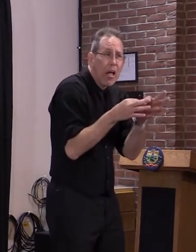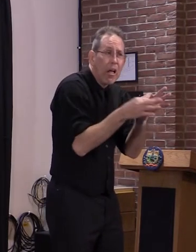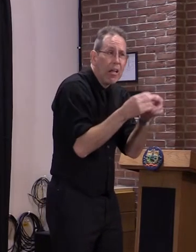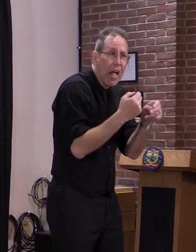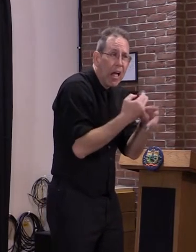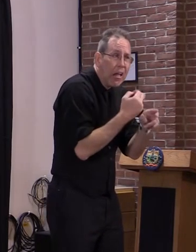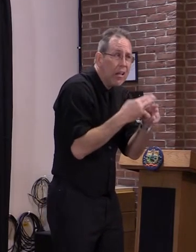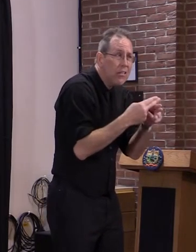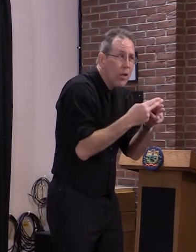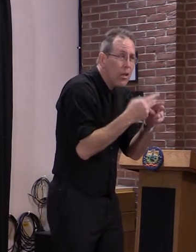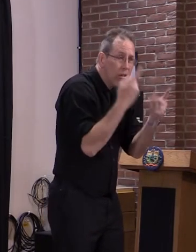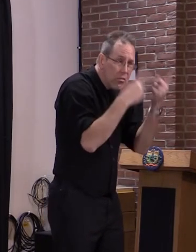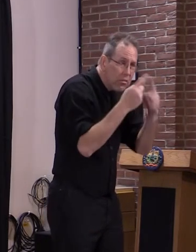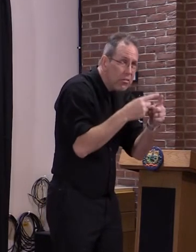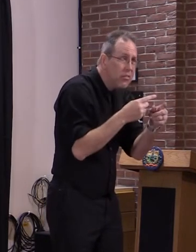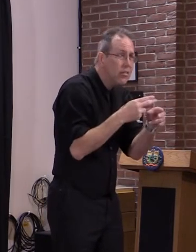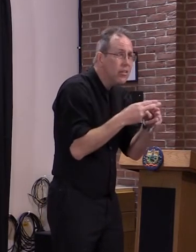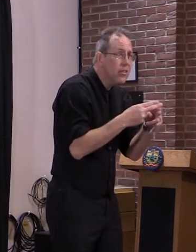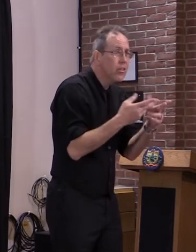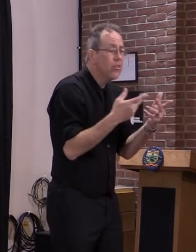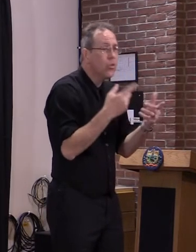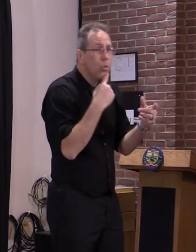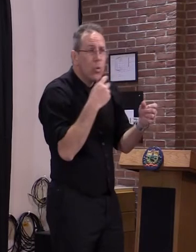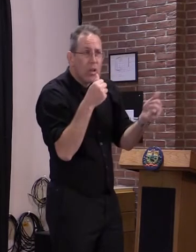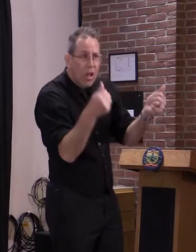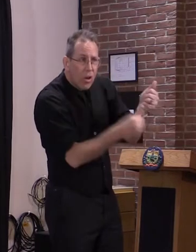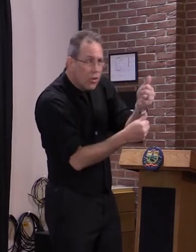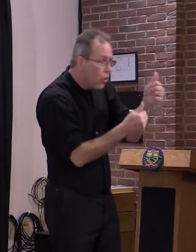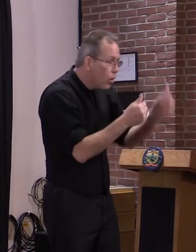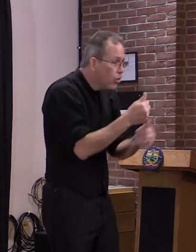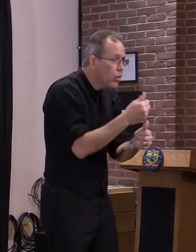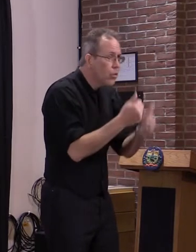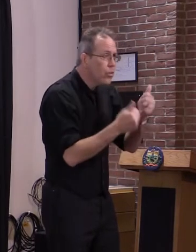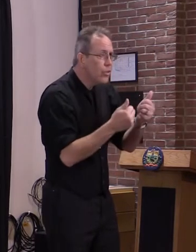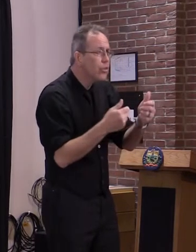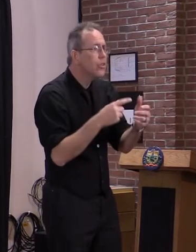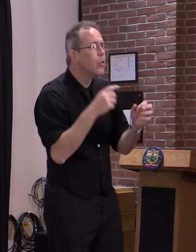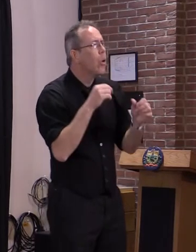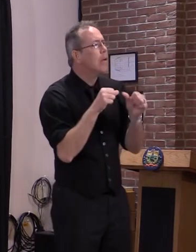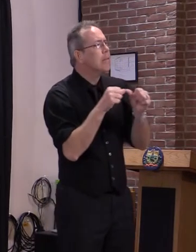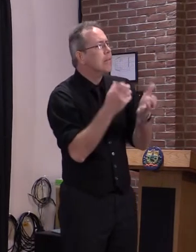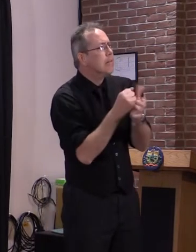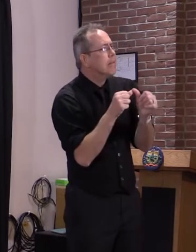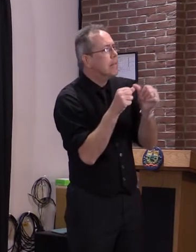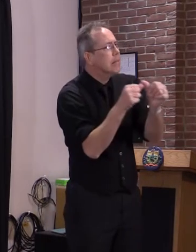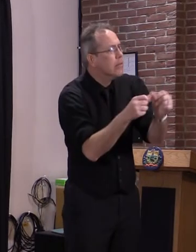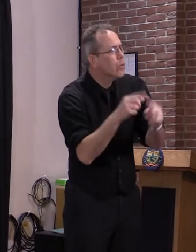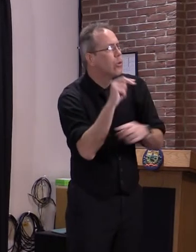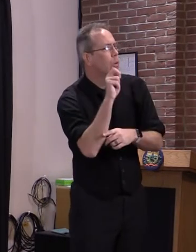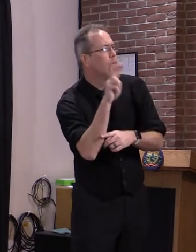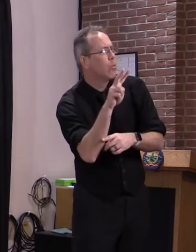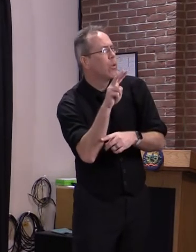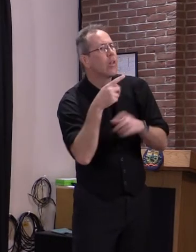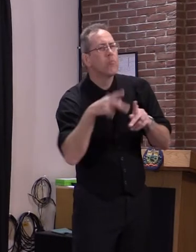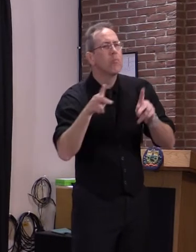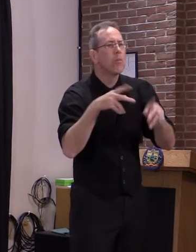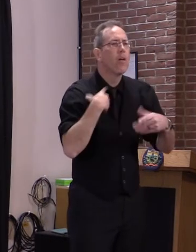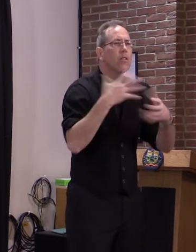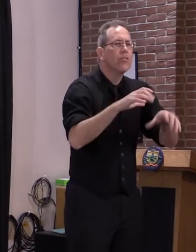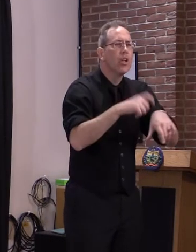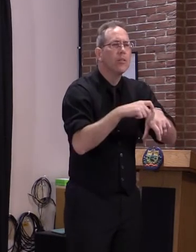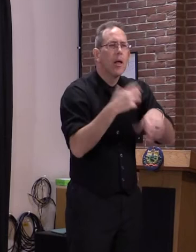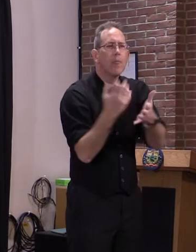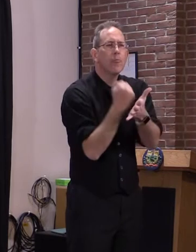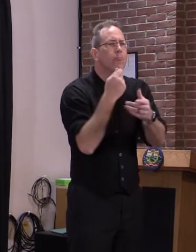that are impacted to find alternative health insurance. So we will continue to monitor closely. We're meeting with the parties. We're trying to